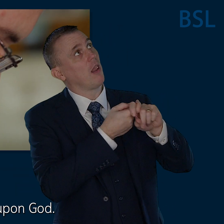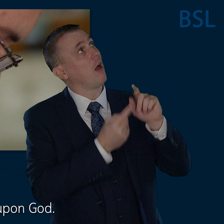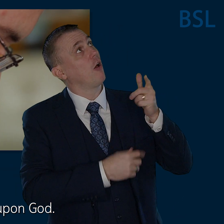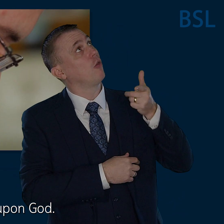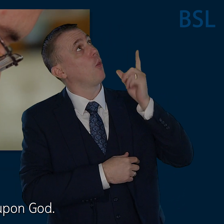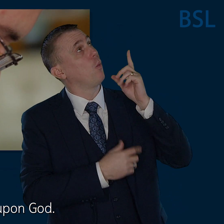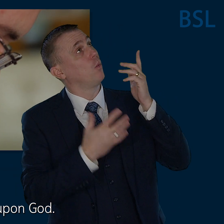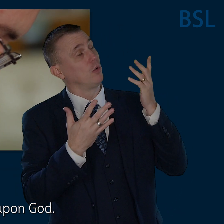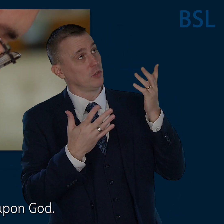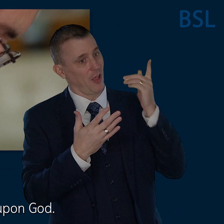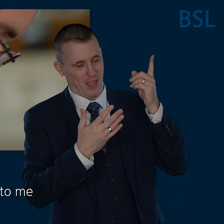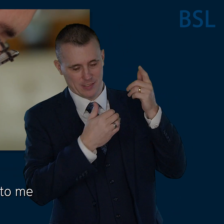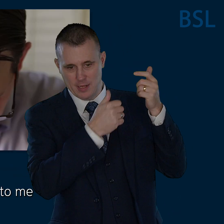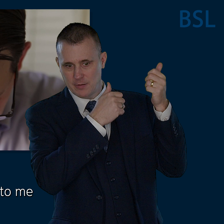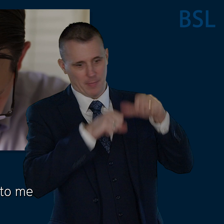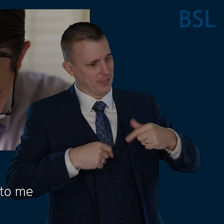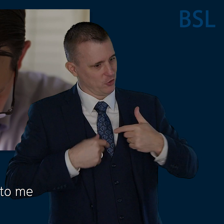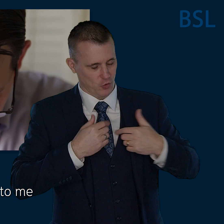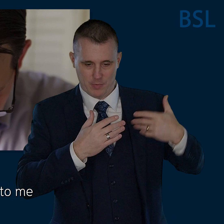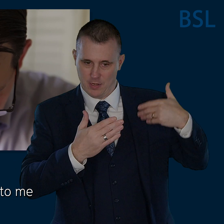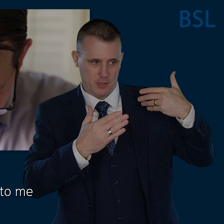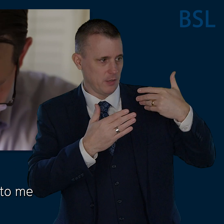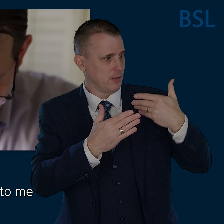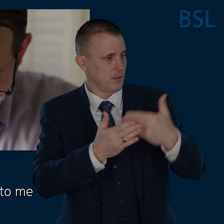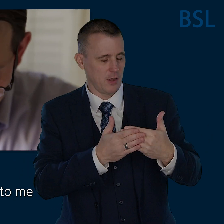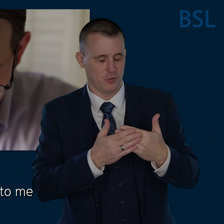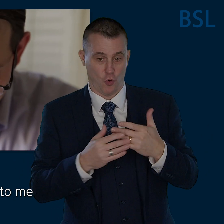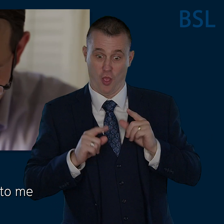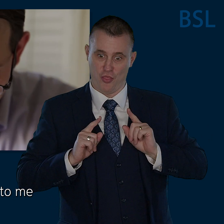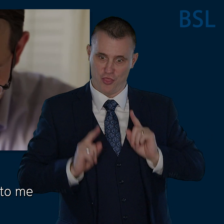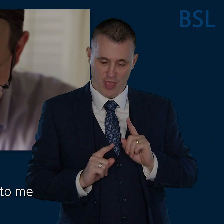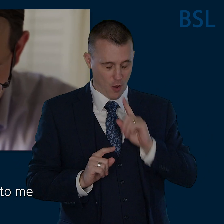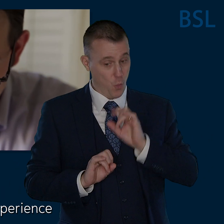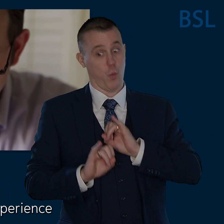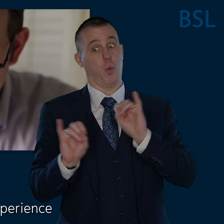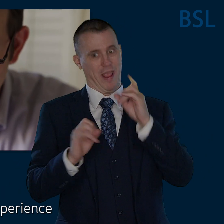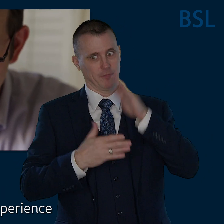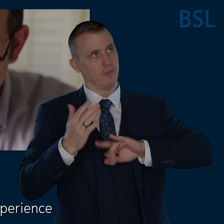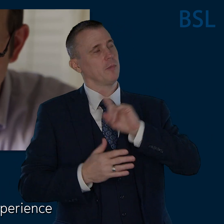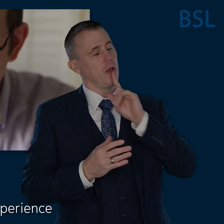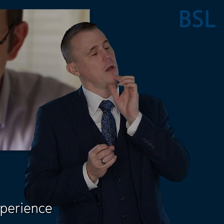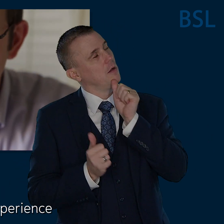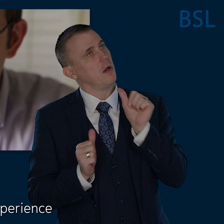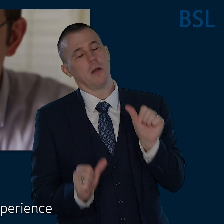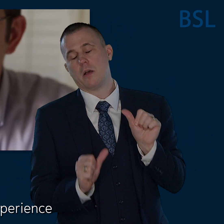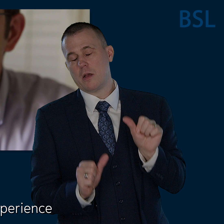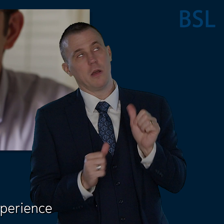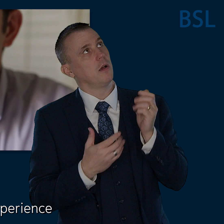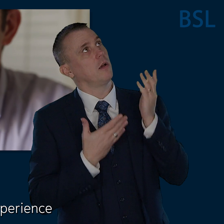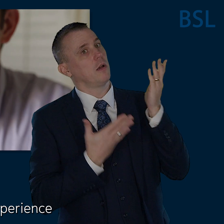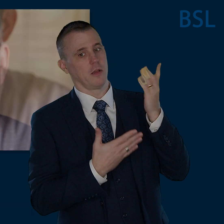knowing that I can rely upon God. And it's been a blessing to me ever since, to have had that rather harrowing